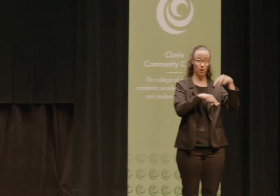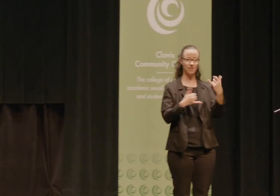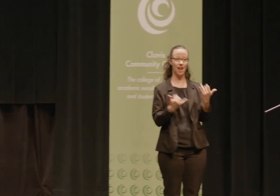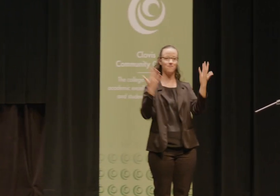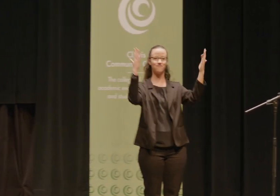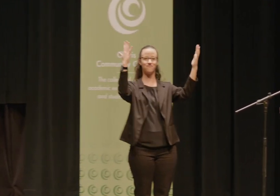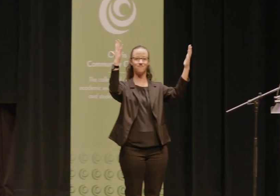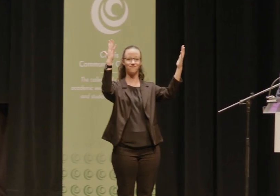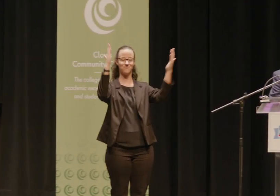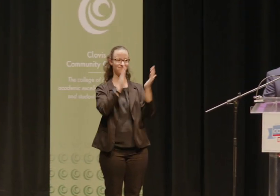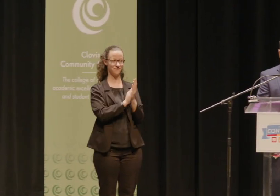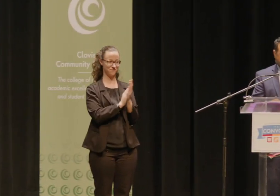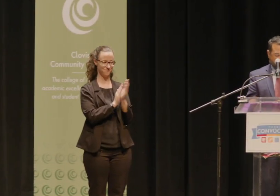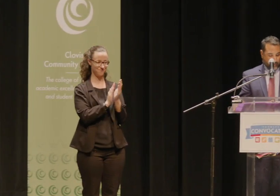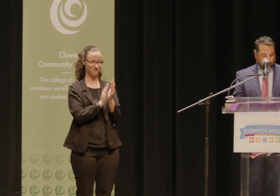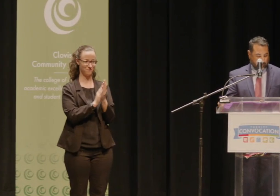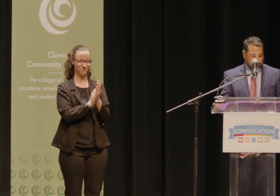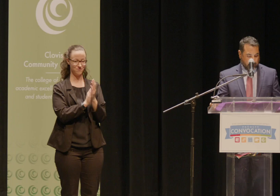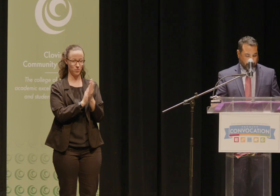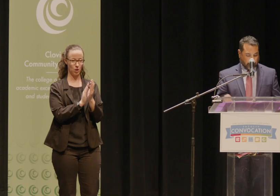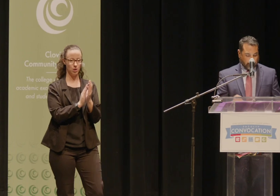them another round of applause.